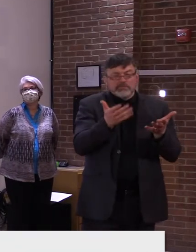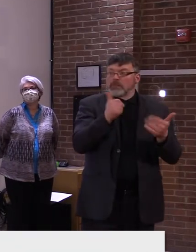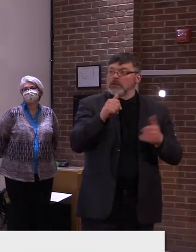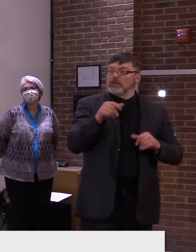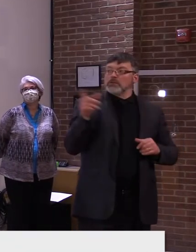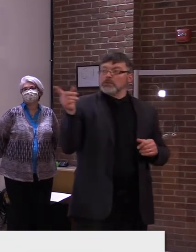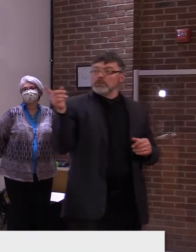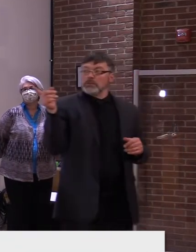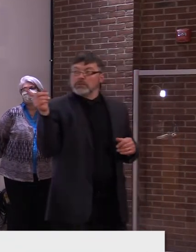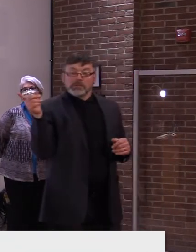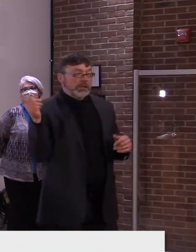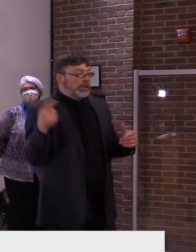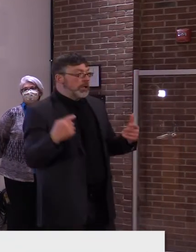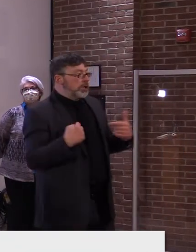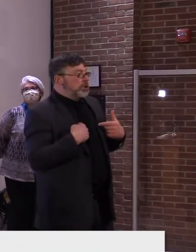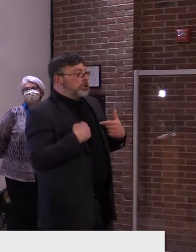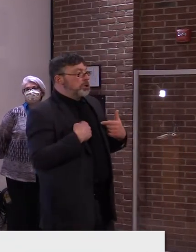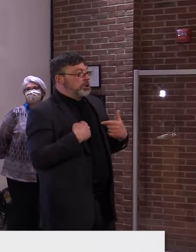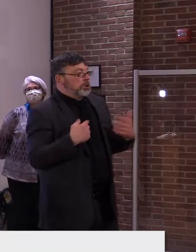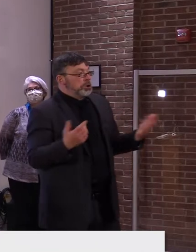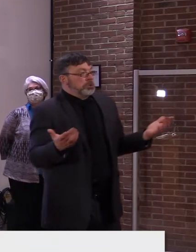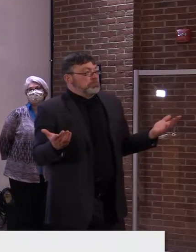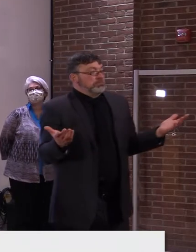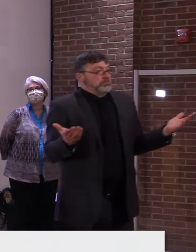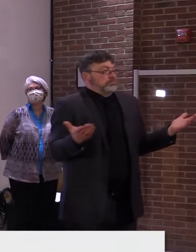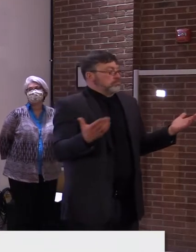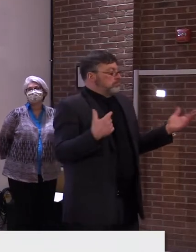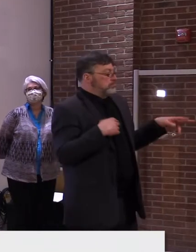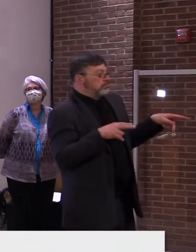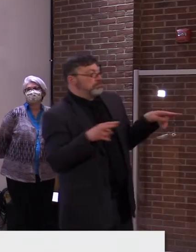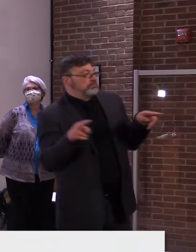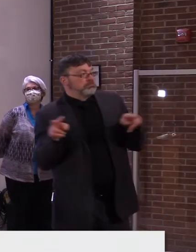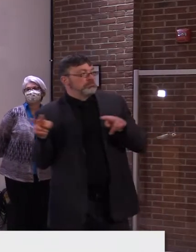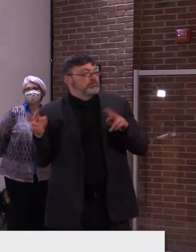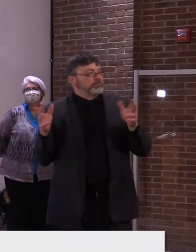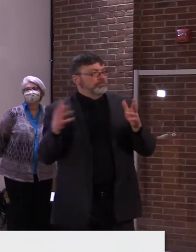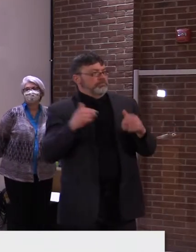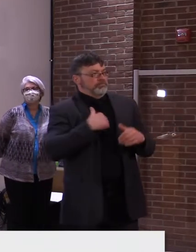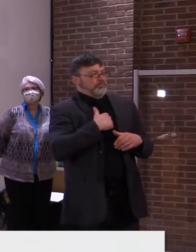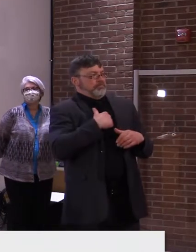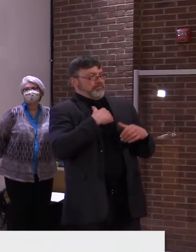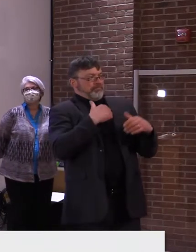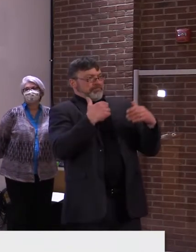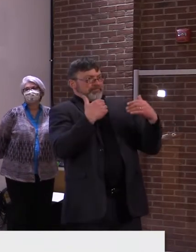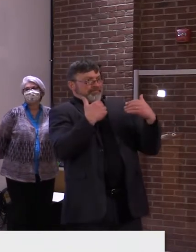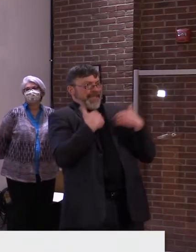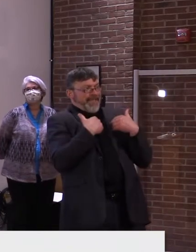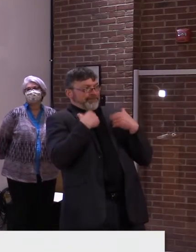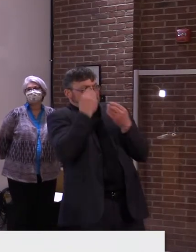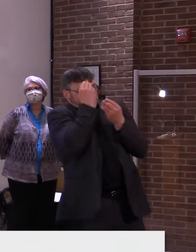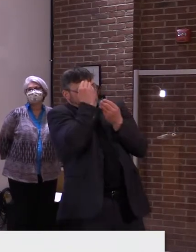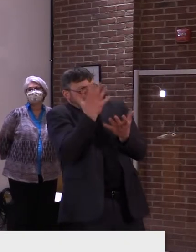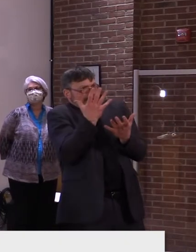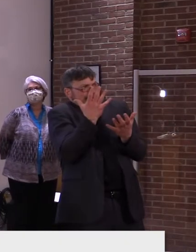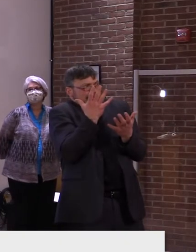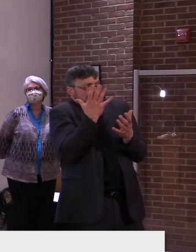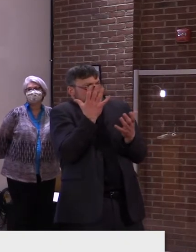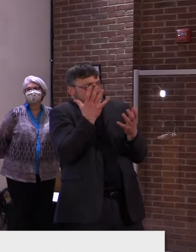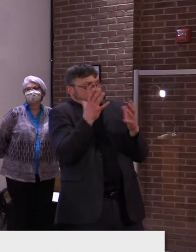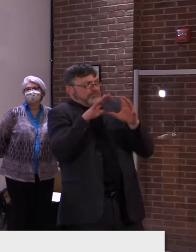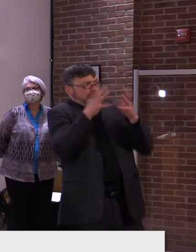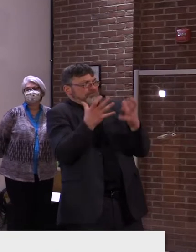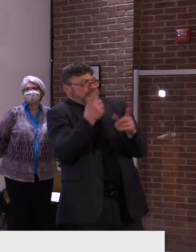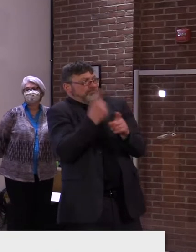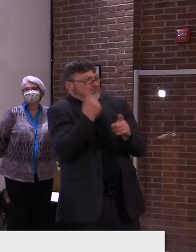the, I guess we're over 17,000 cases of COVID in the state that have become long